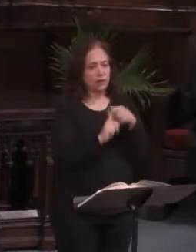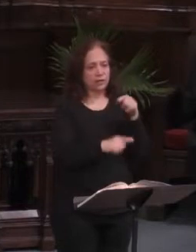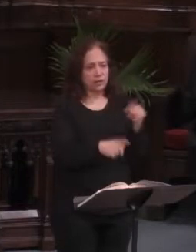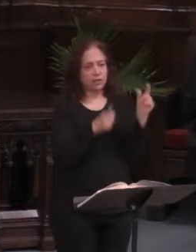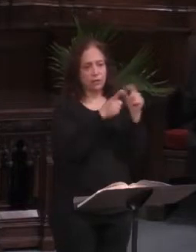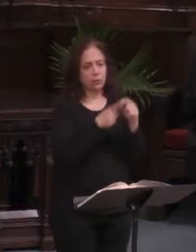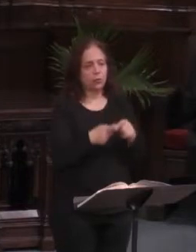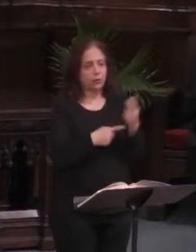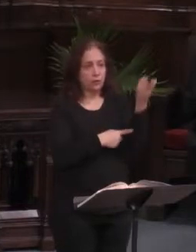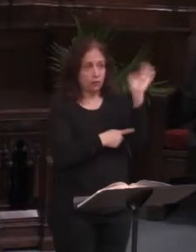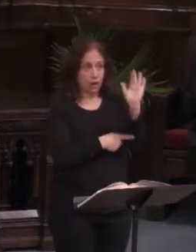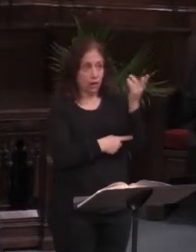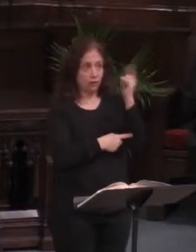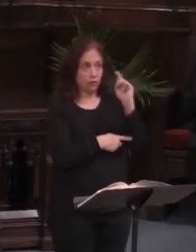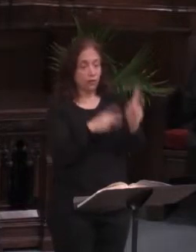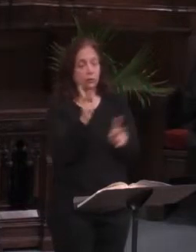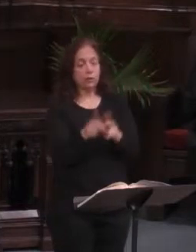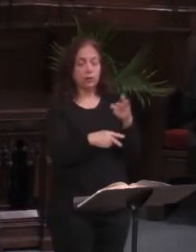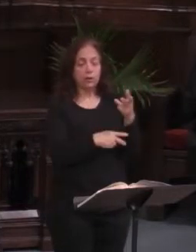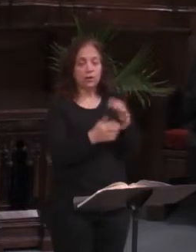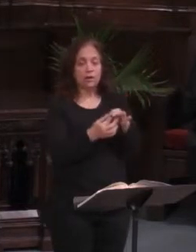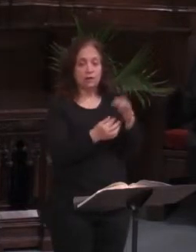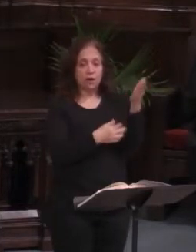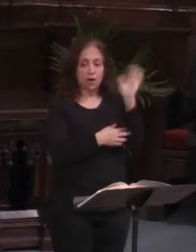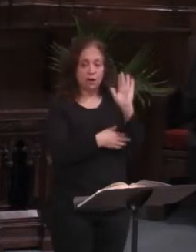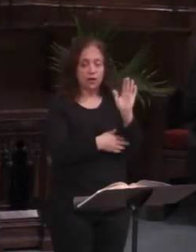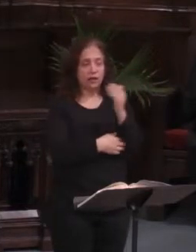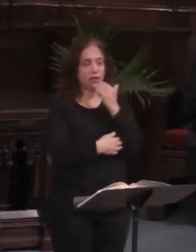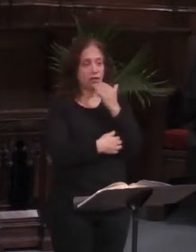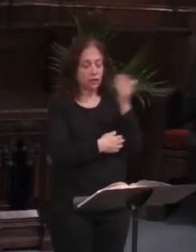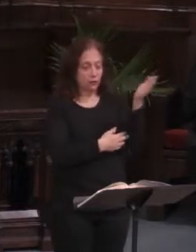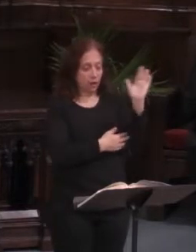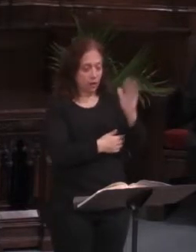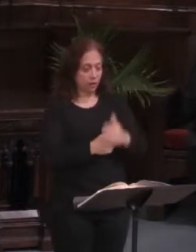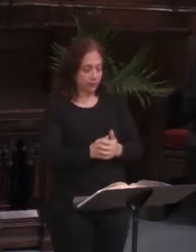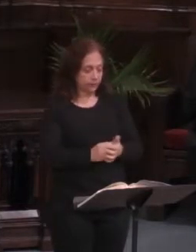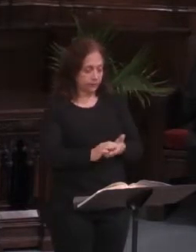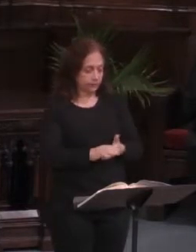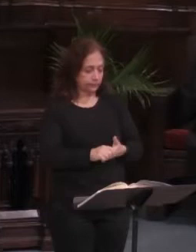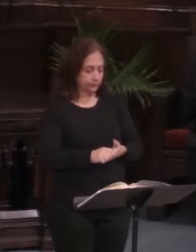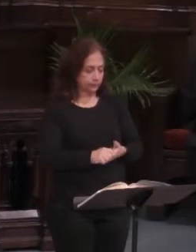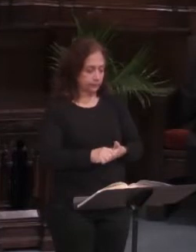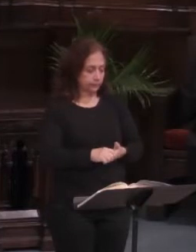word of God for the people of God. Thanks be to God.